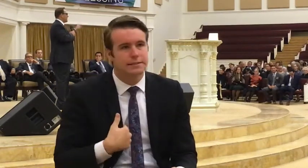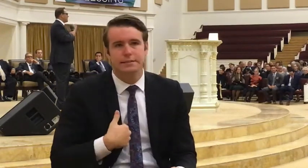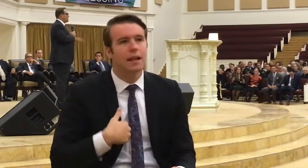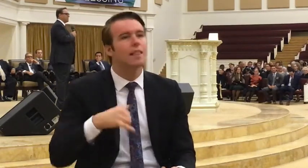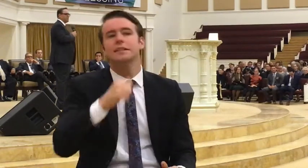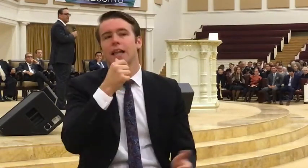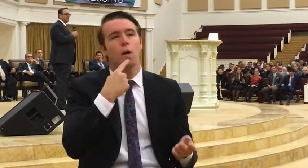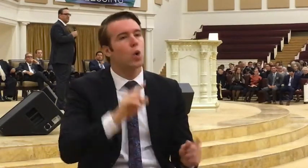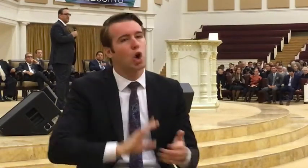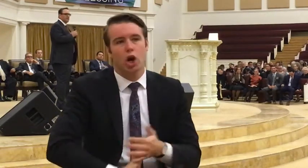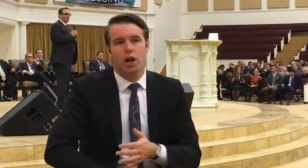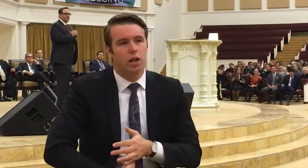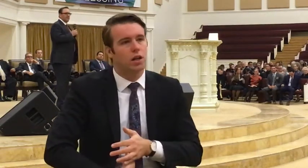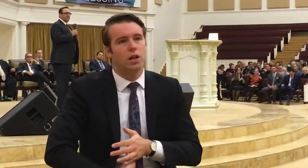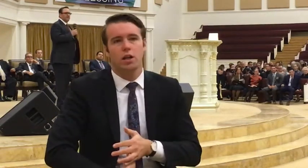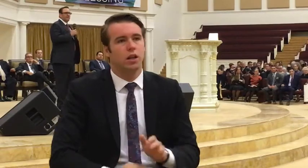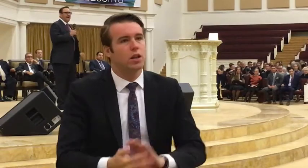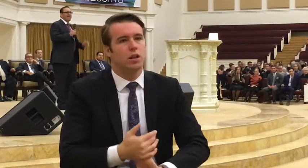ain't working.